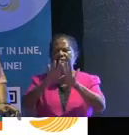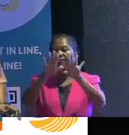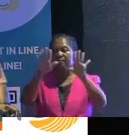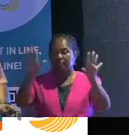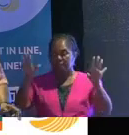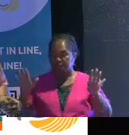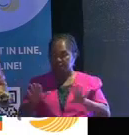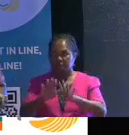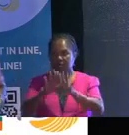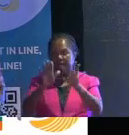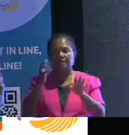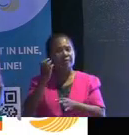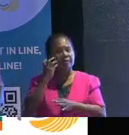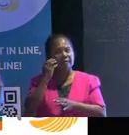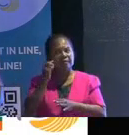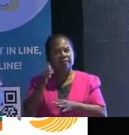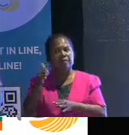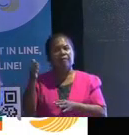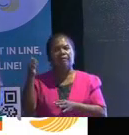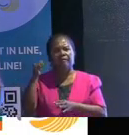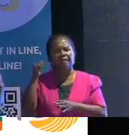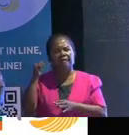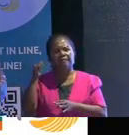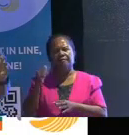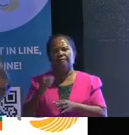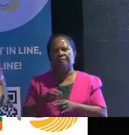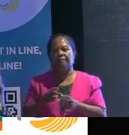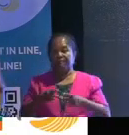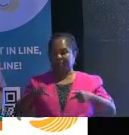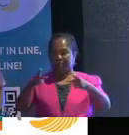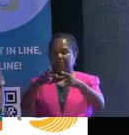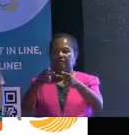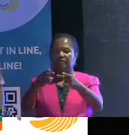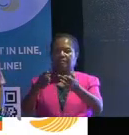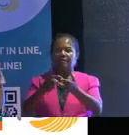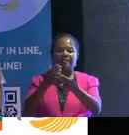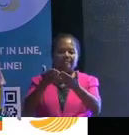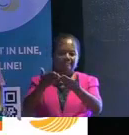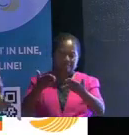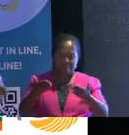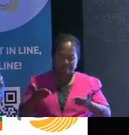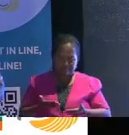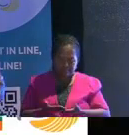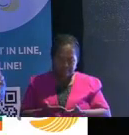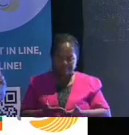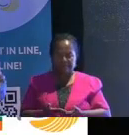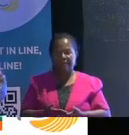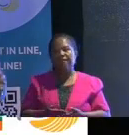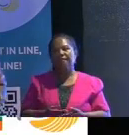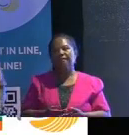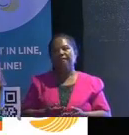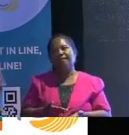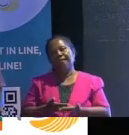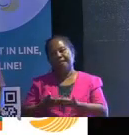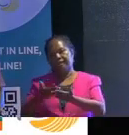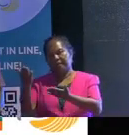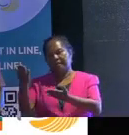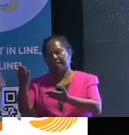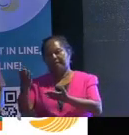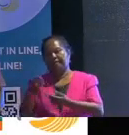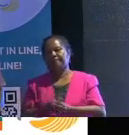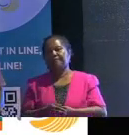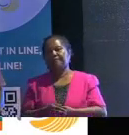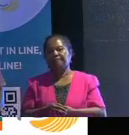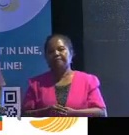when they are not from they go back to their original place, then they are given a leave